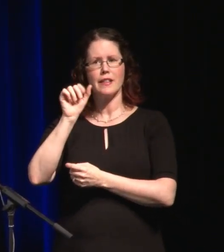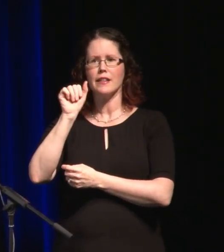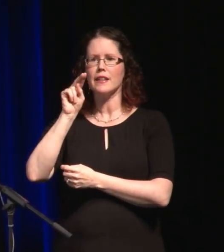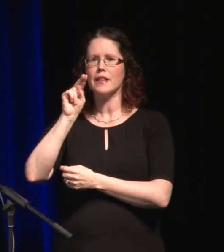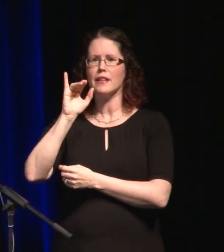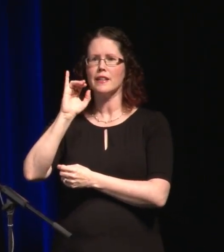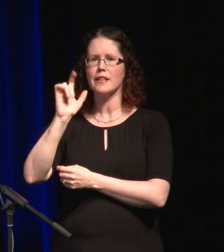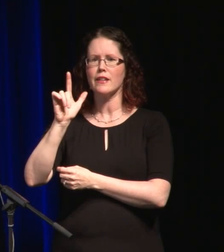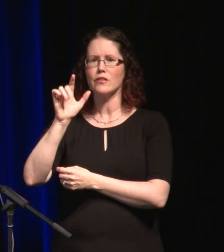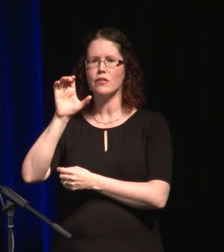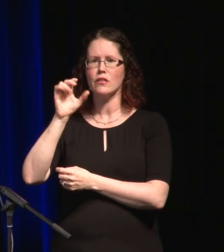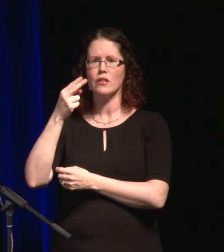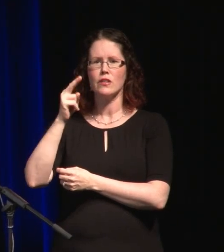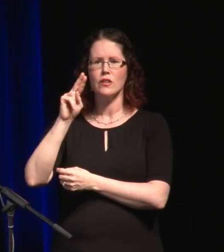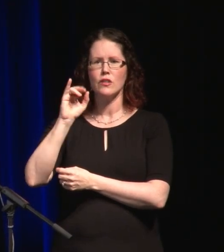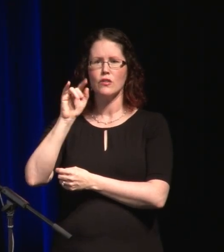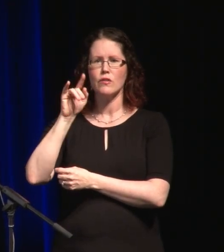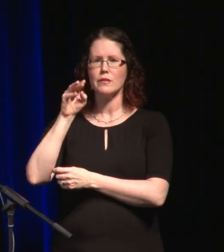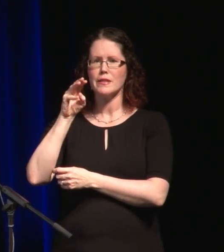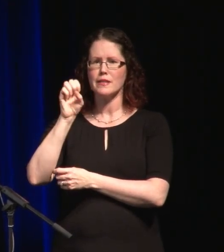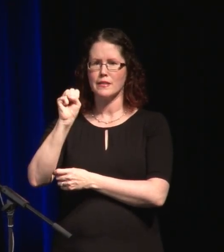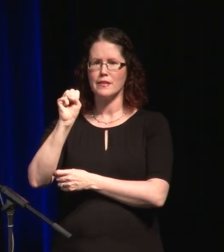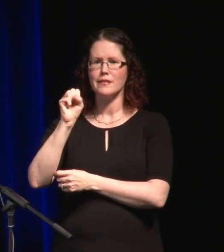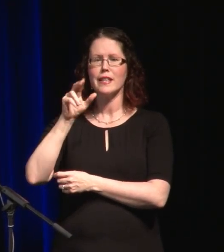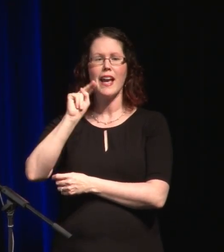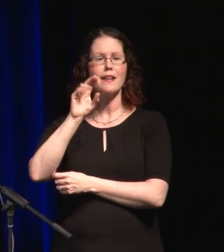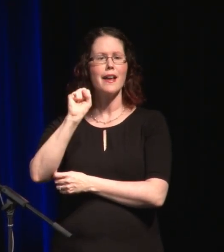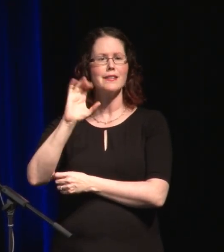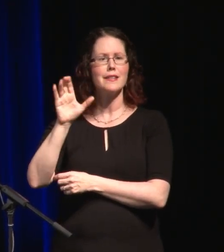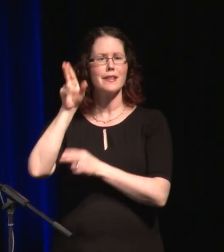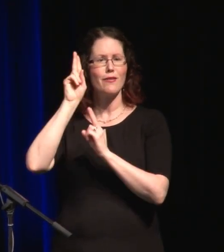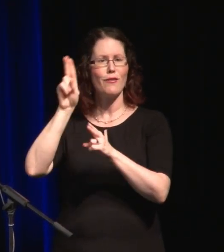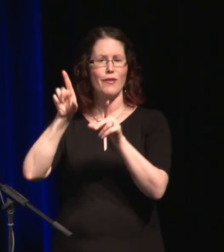an NSCC honorary diploma.